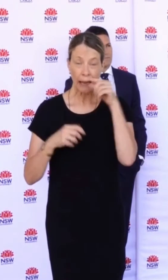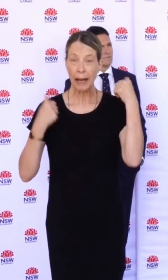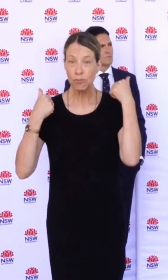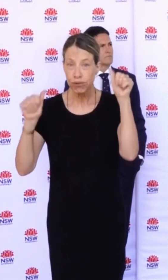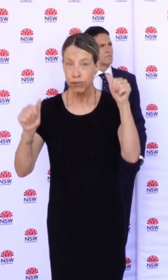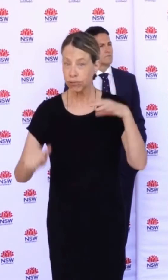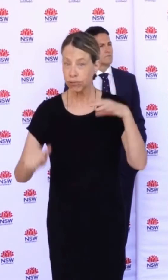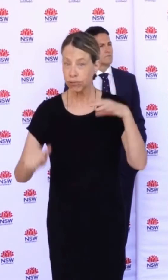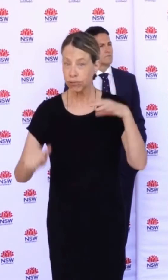to remember that